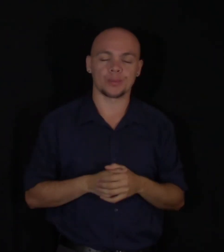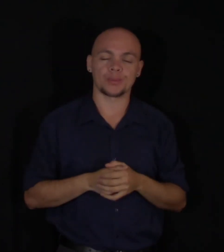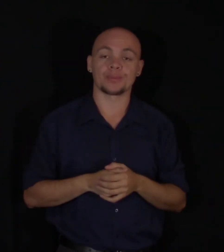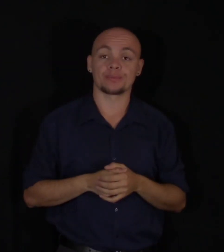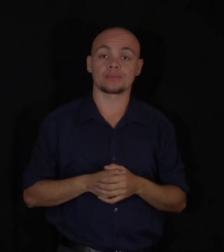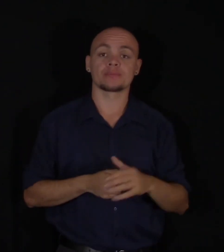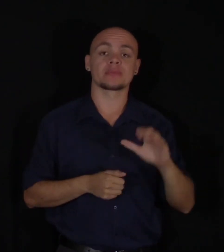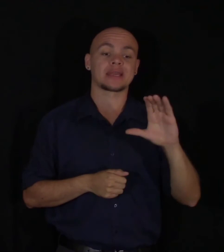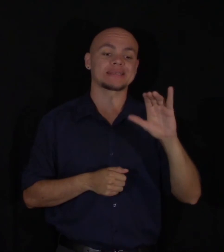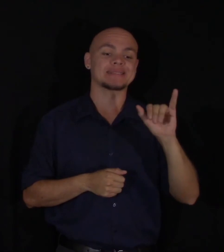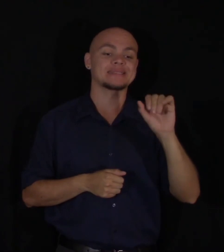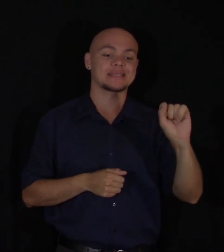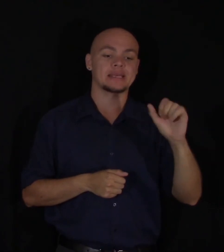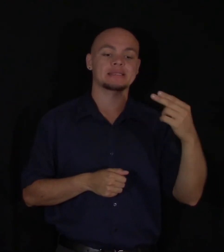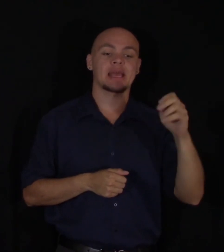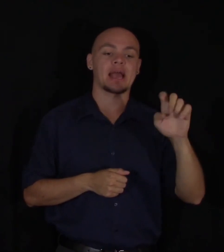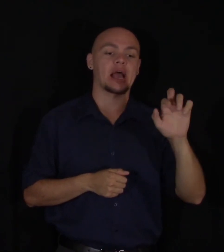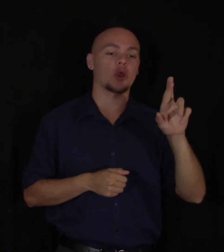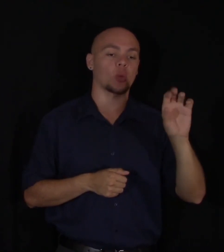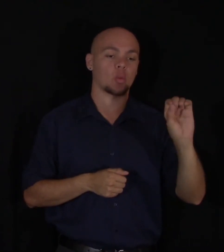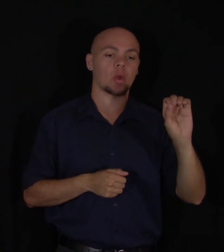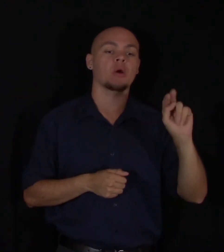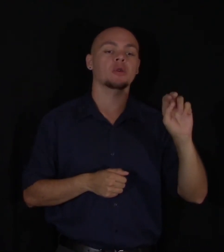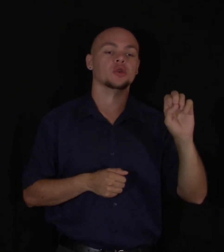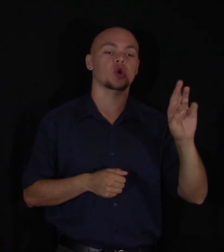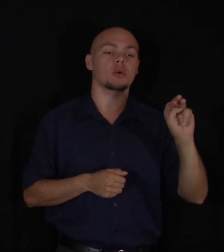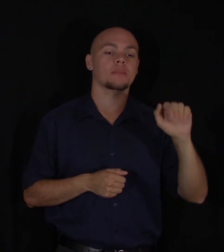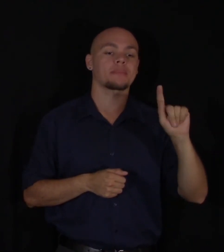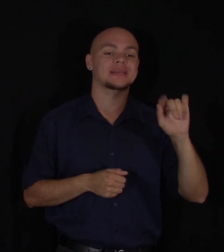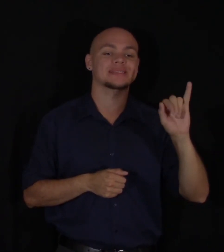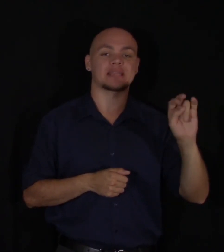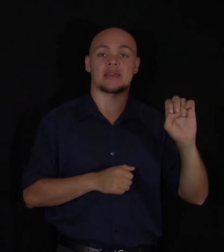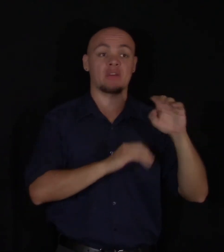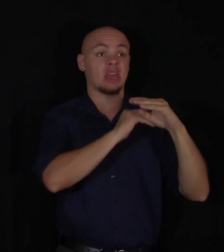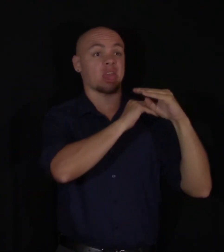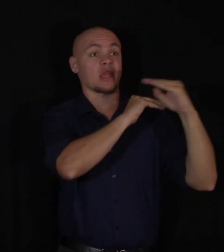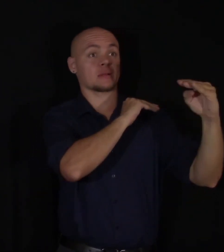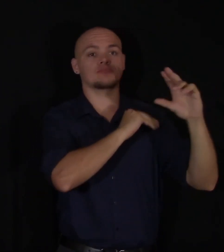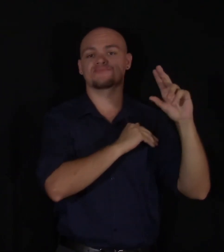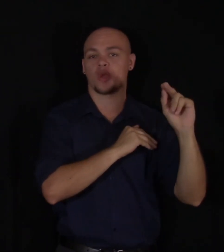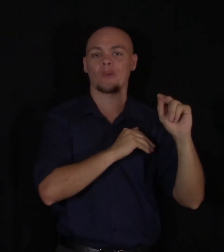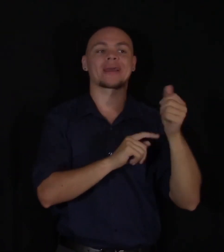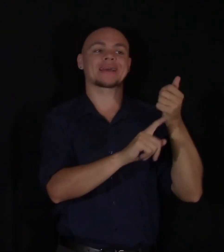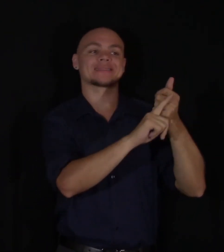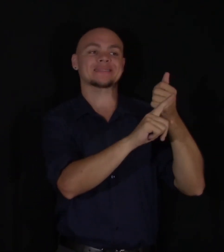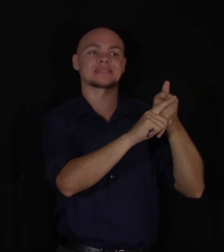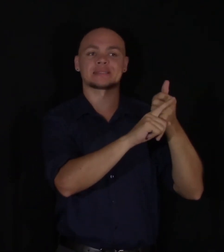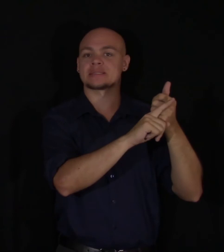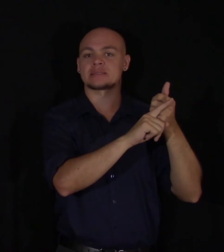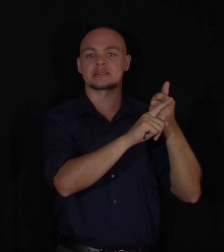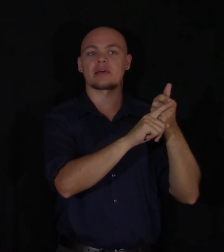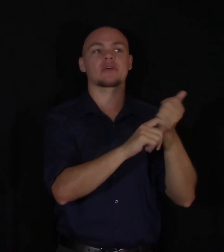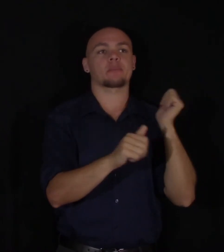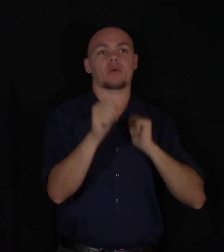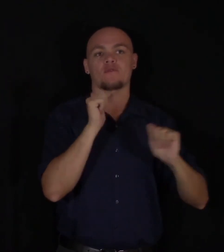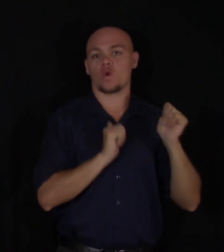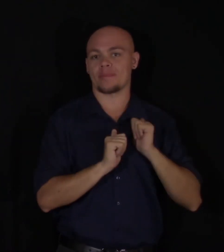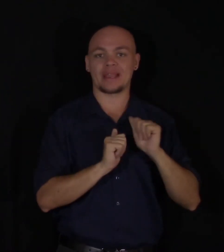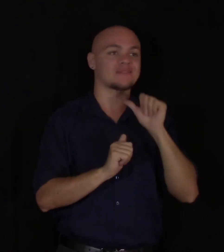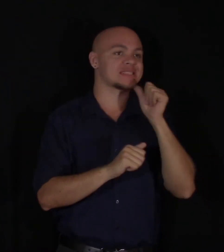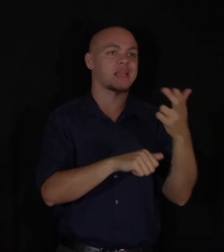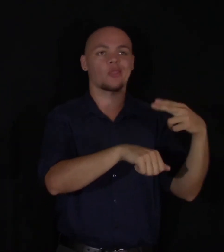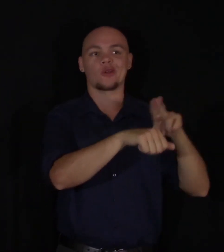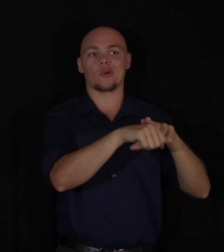Cis heteronormativity isn't sustainable. It's performative and it is subjective. It is not the norm, it is the bare